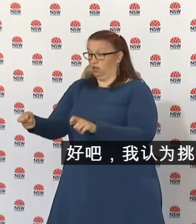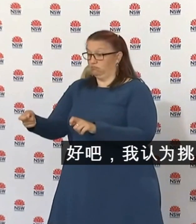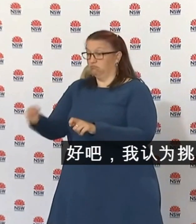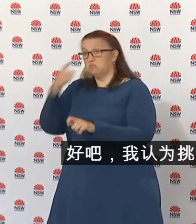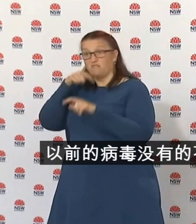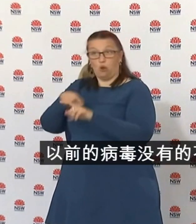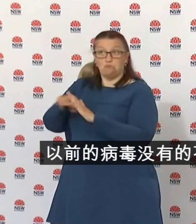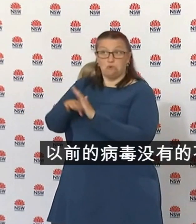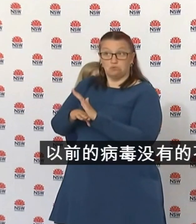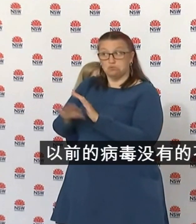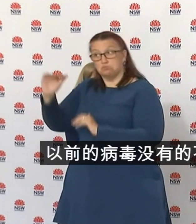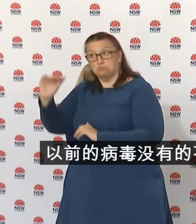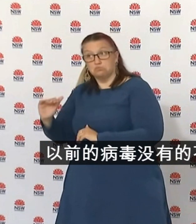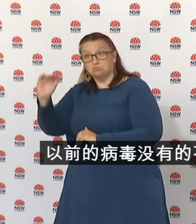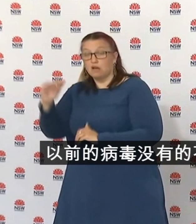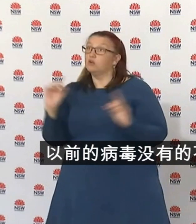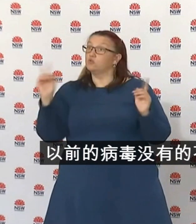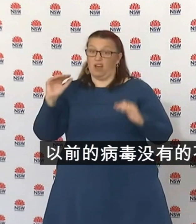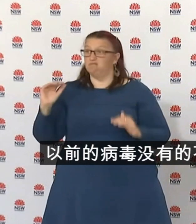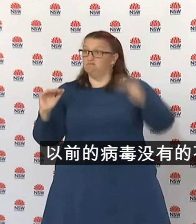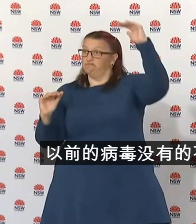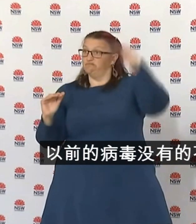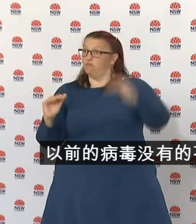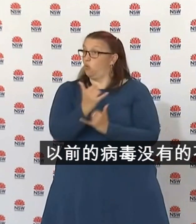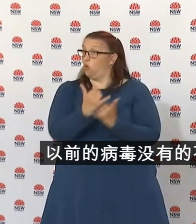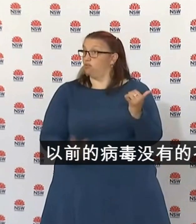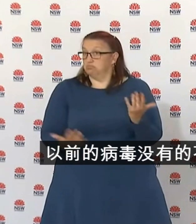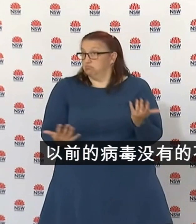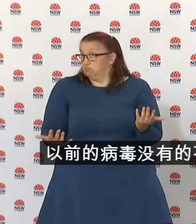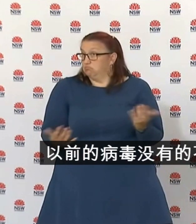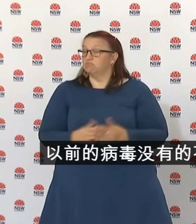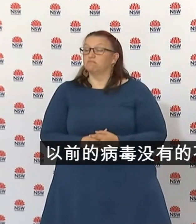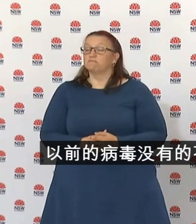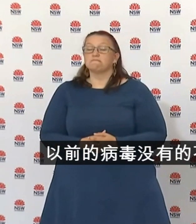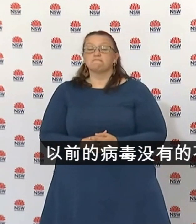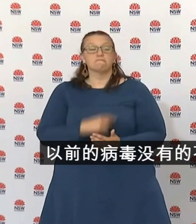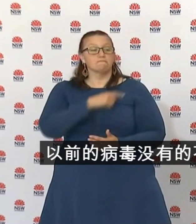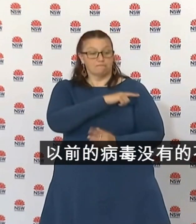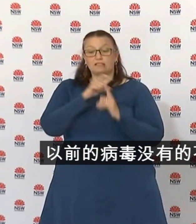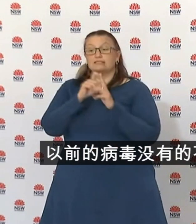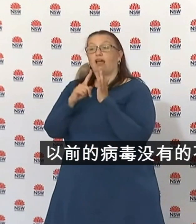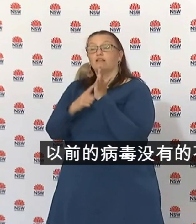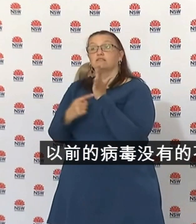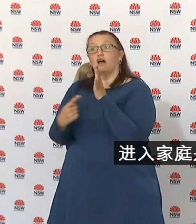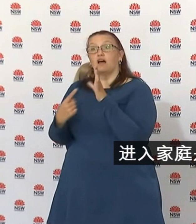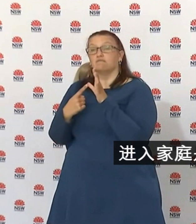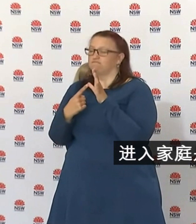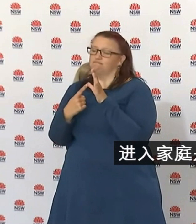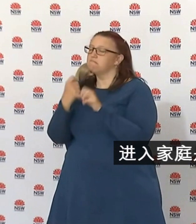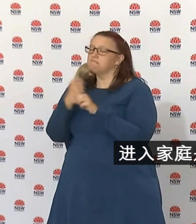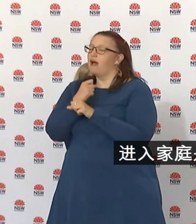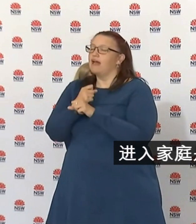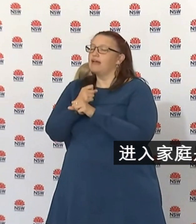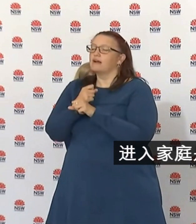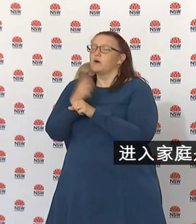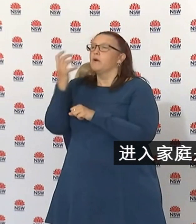probably exposing some of the non-compliance where the previous viruses hadn't. So it is so contagious that going